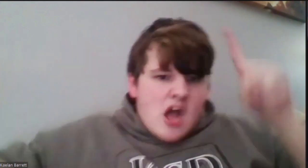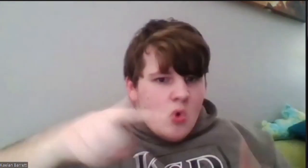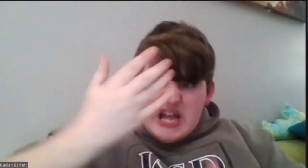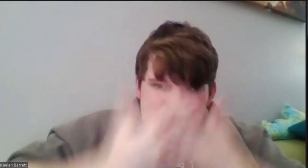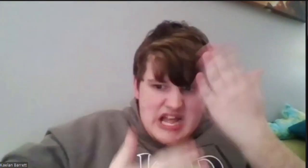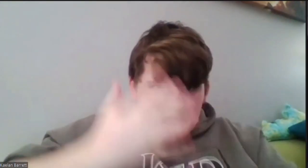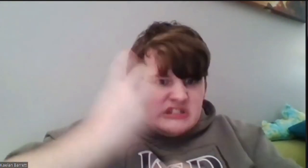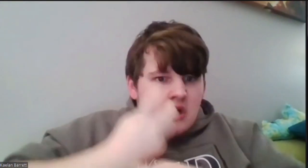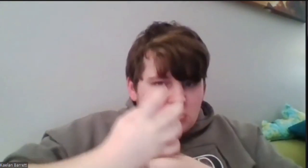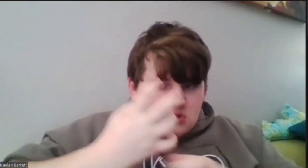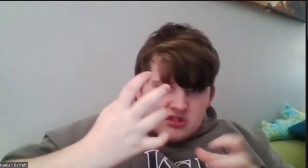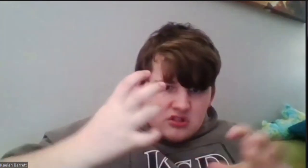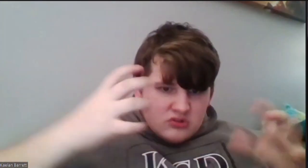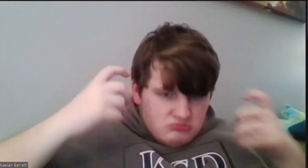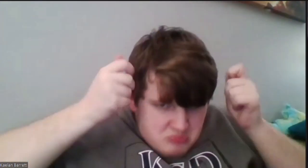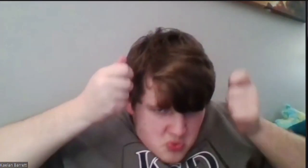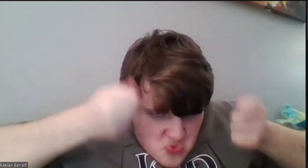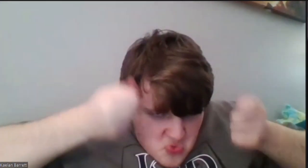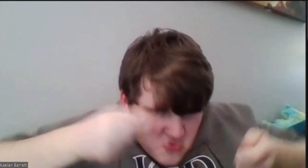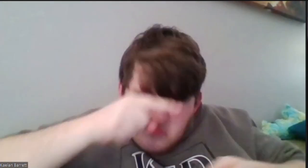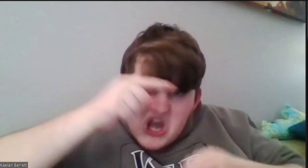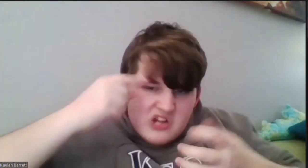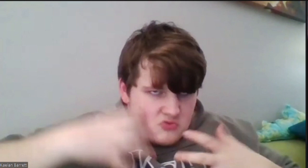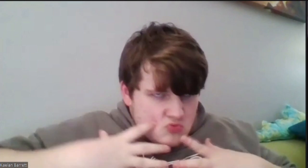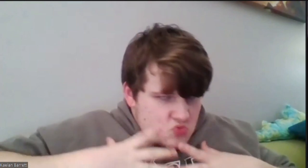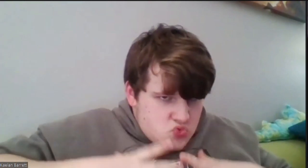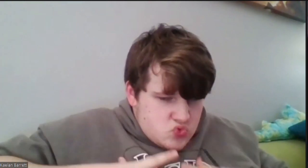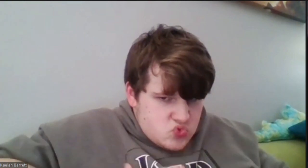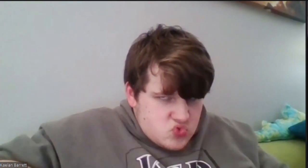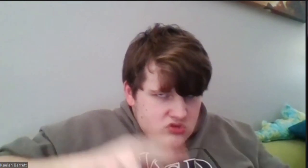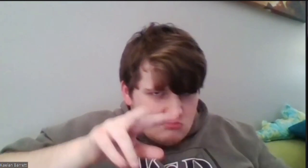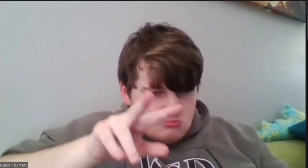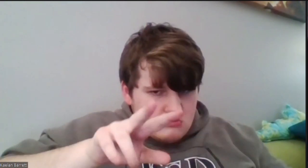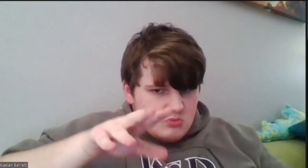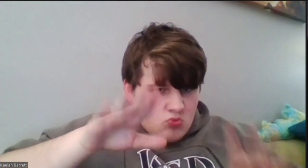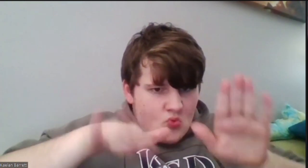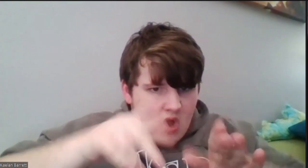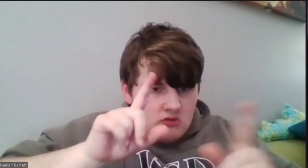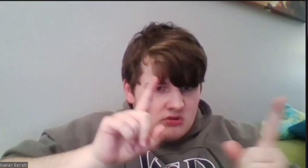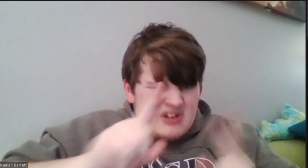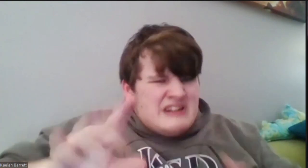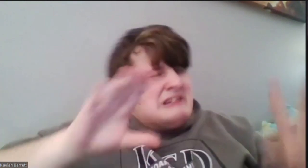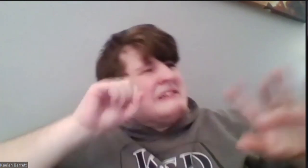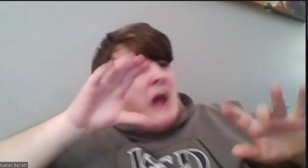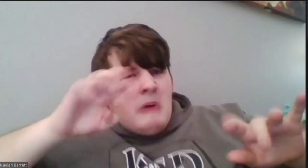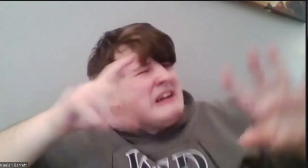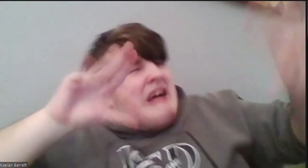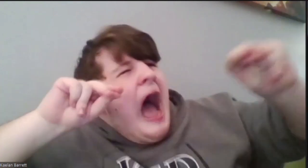The ghost of Christmas future, you can't see his head, his face. His hood's pulled down real low. He's walking